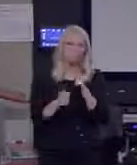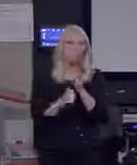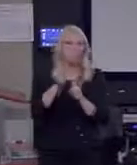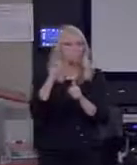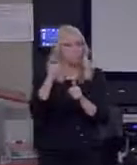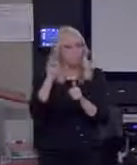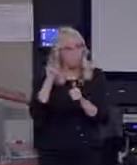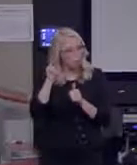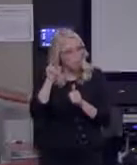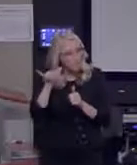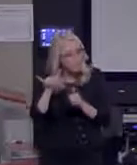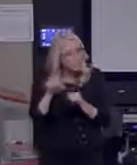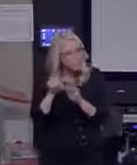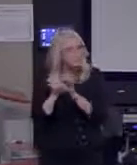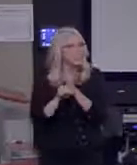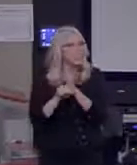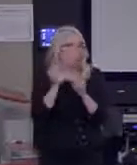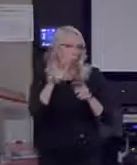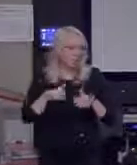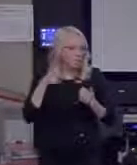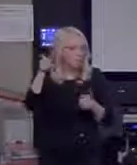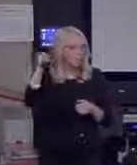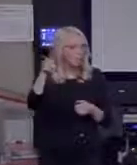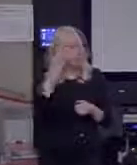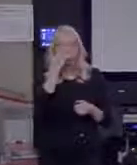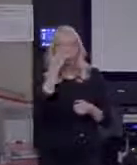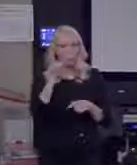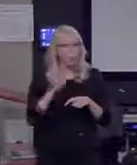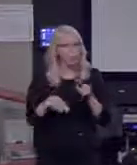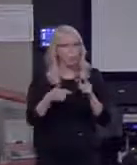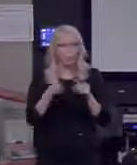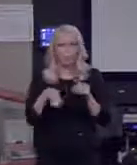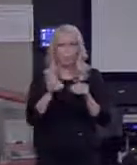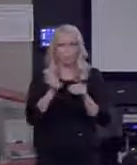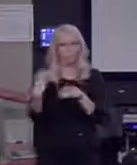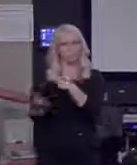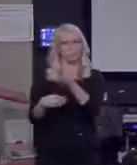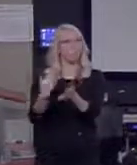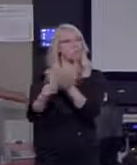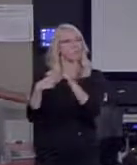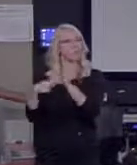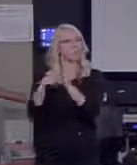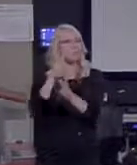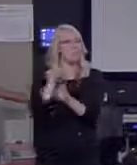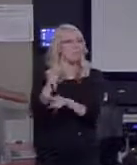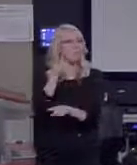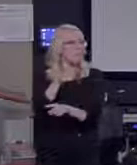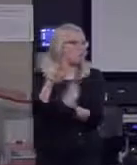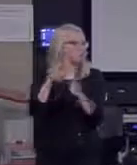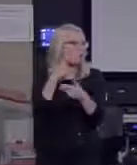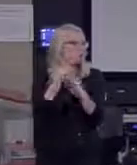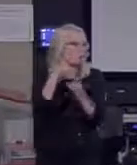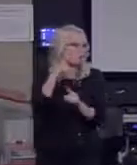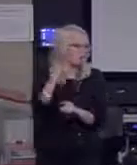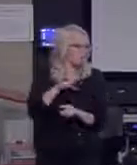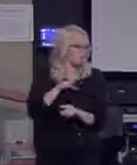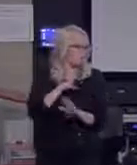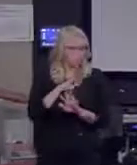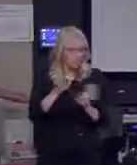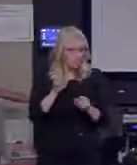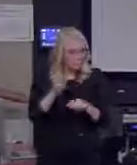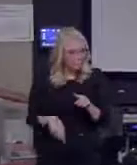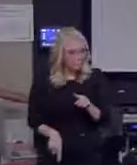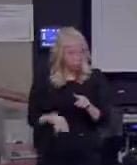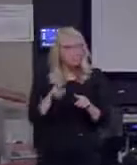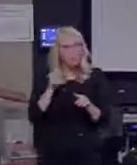majority-minority state, so you can't any longer just give examples that are going to work for everybody, right? What you needed to do was to